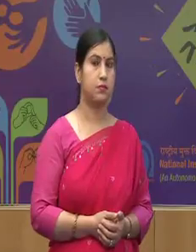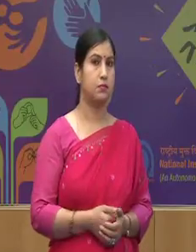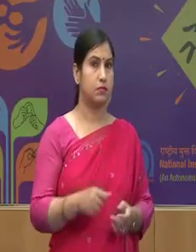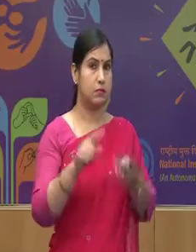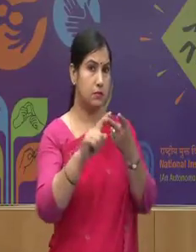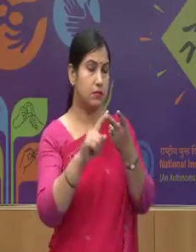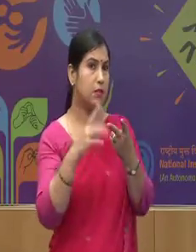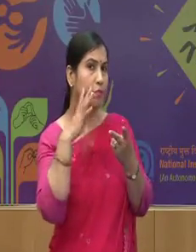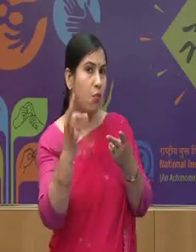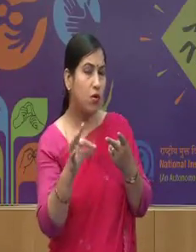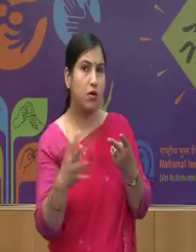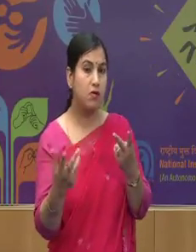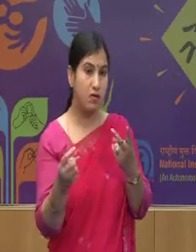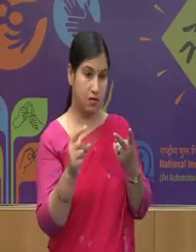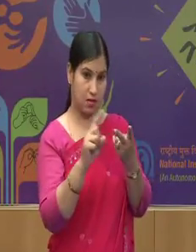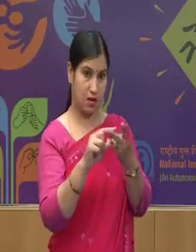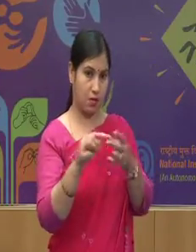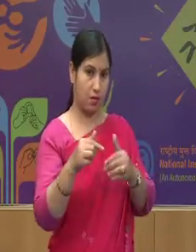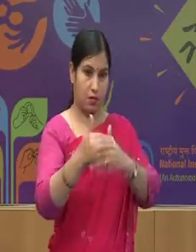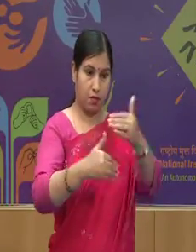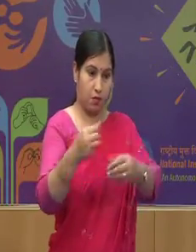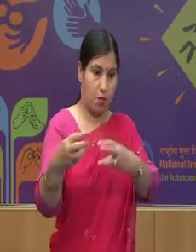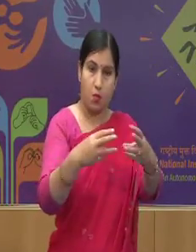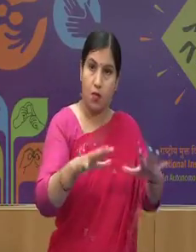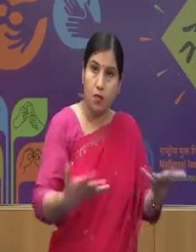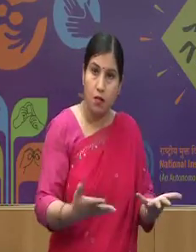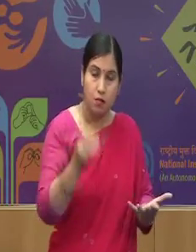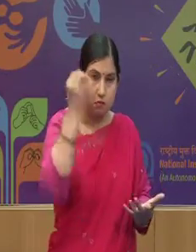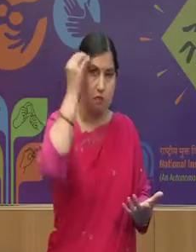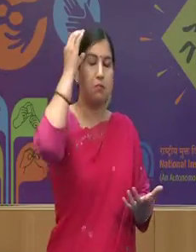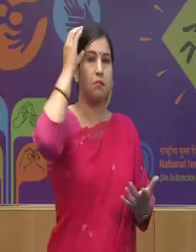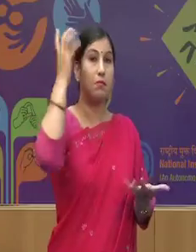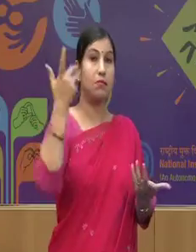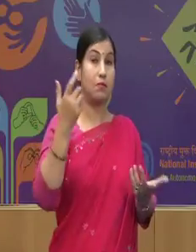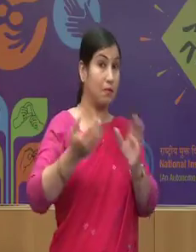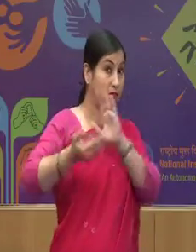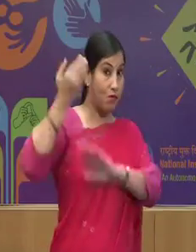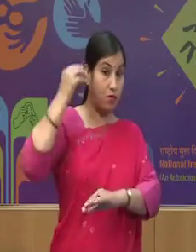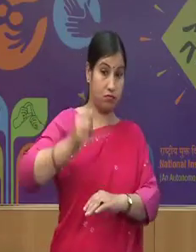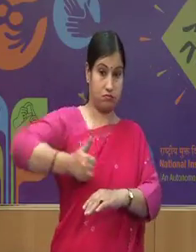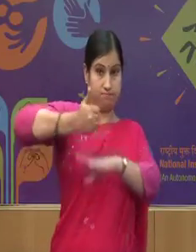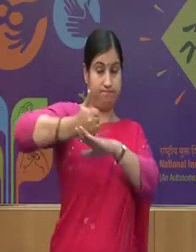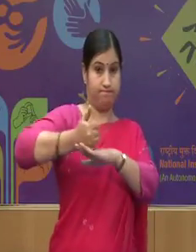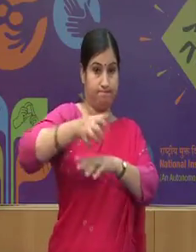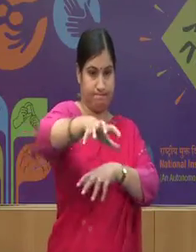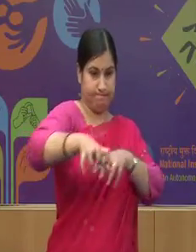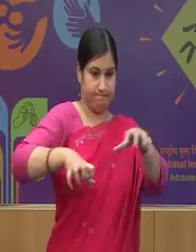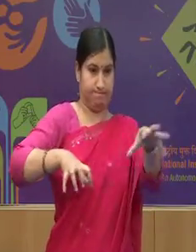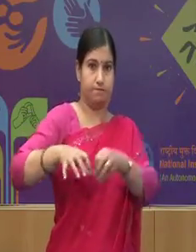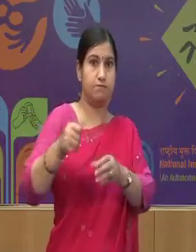Another important result of the war was the weakening of imperial countries and rise